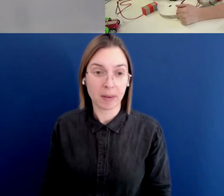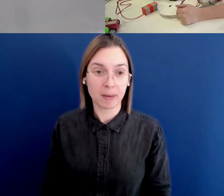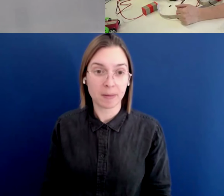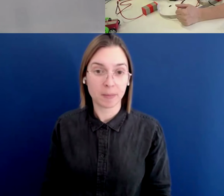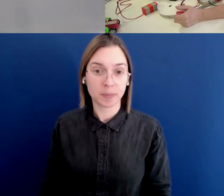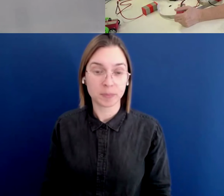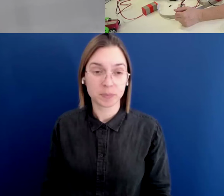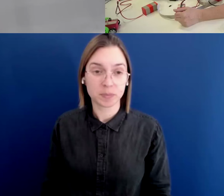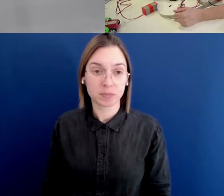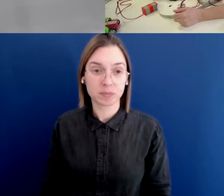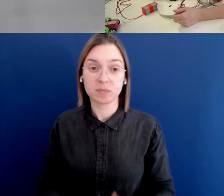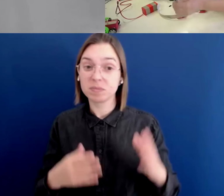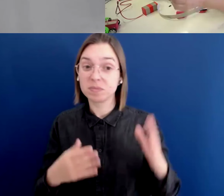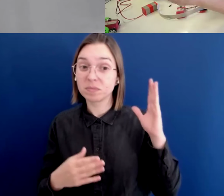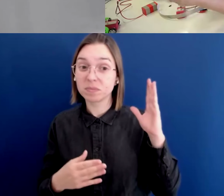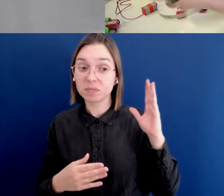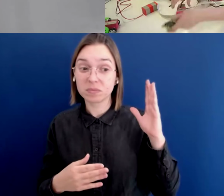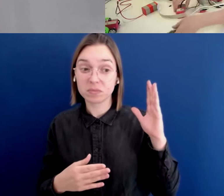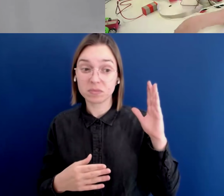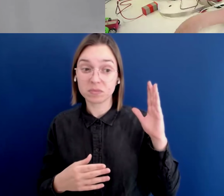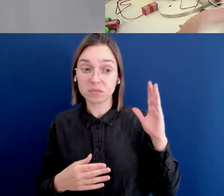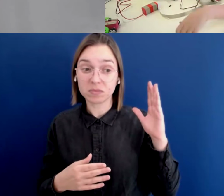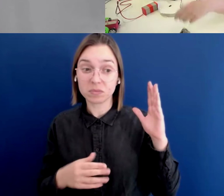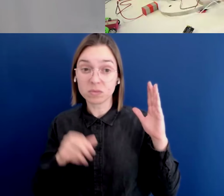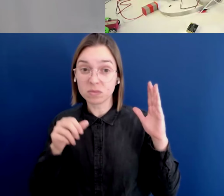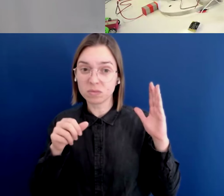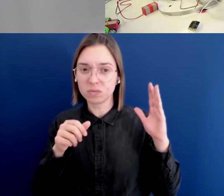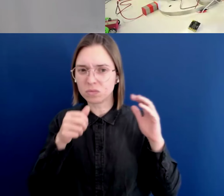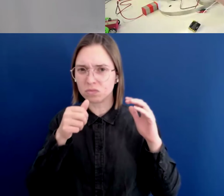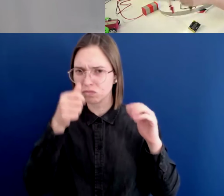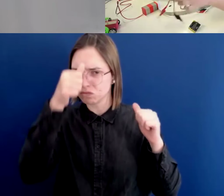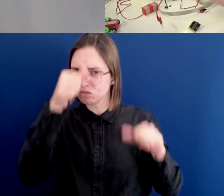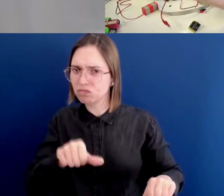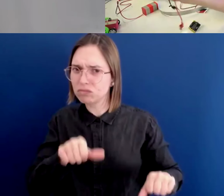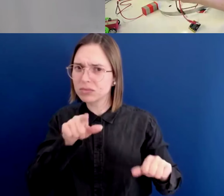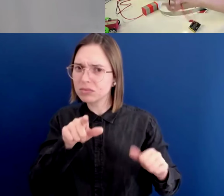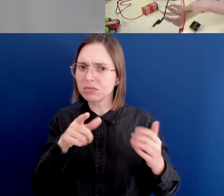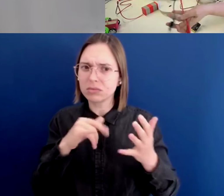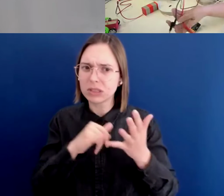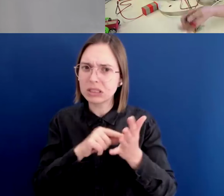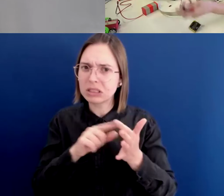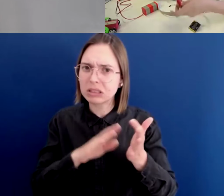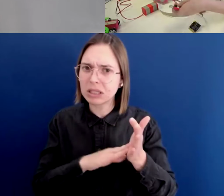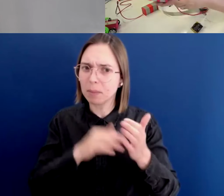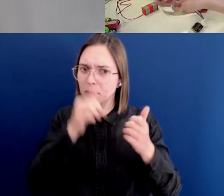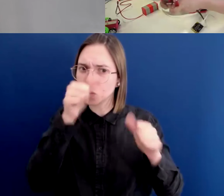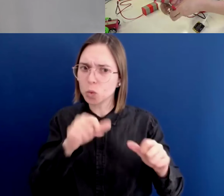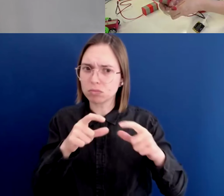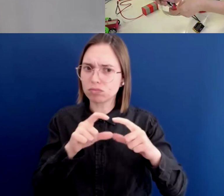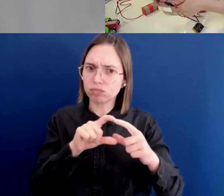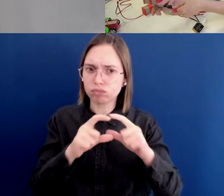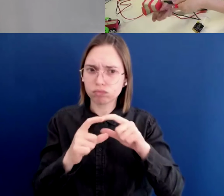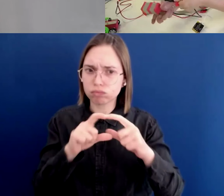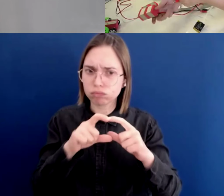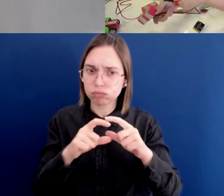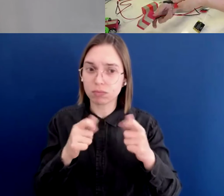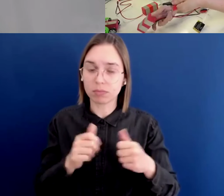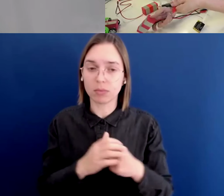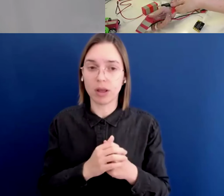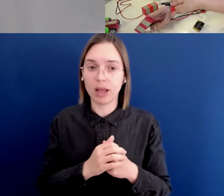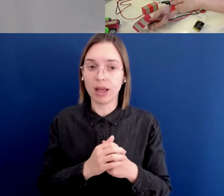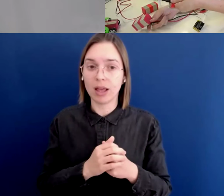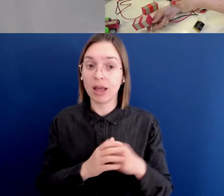common thing to use for STEM. With the TapeBlocks, what we can do, these banana plugs,